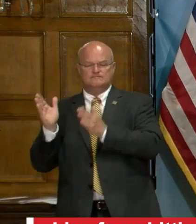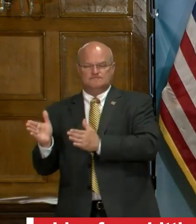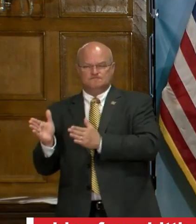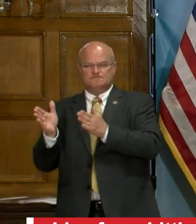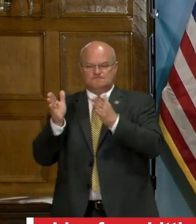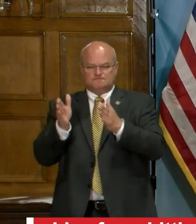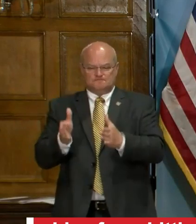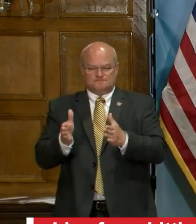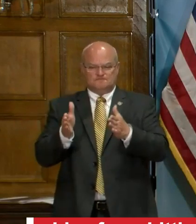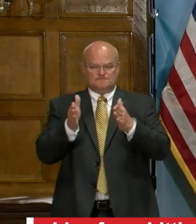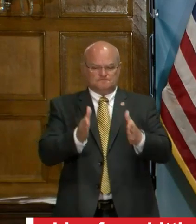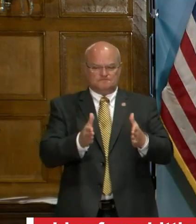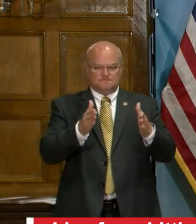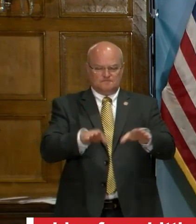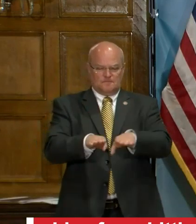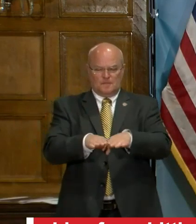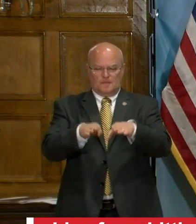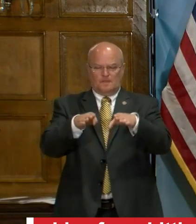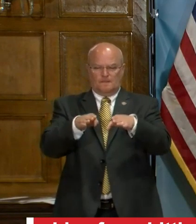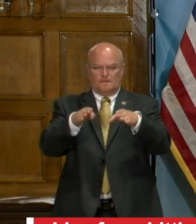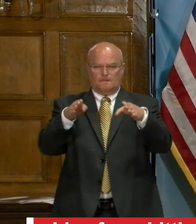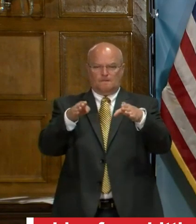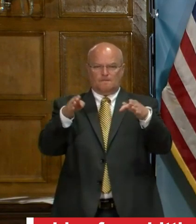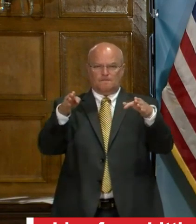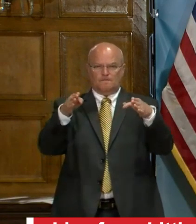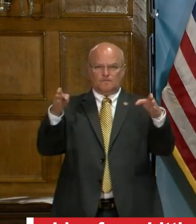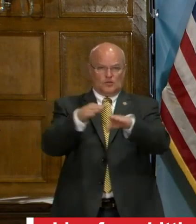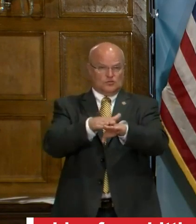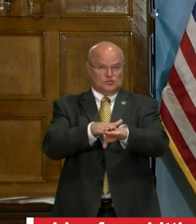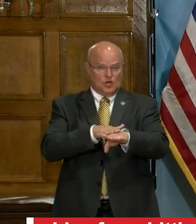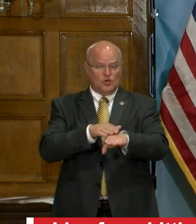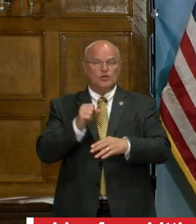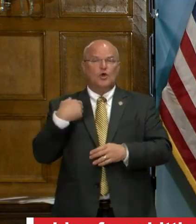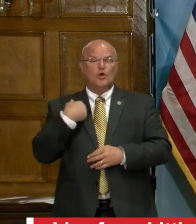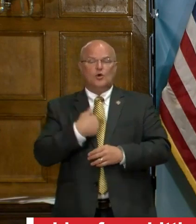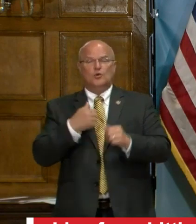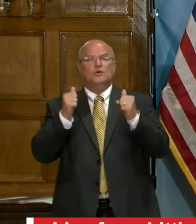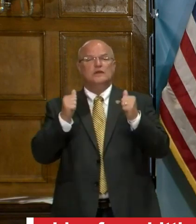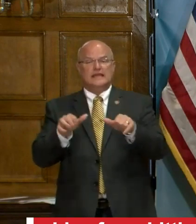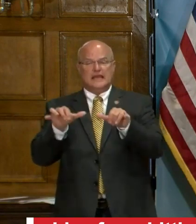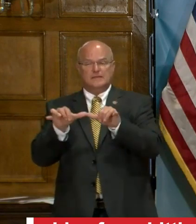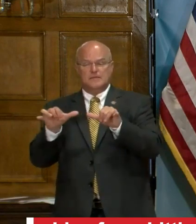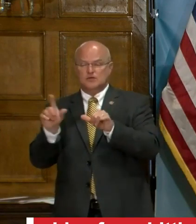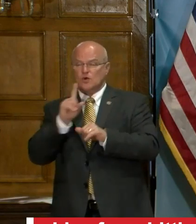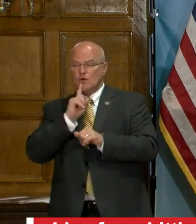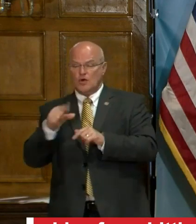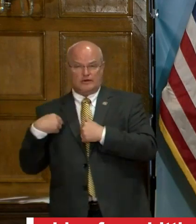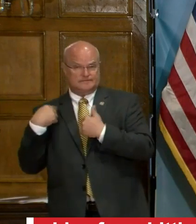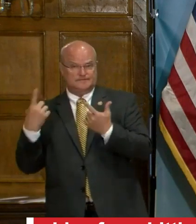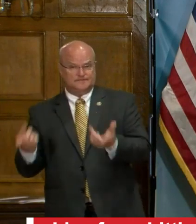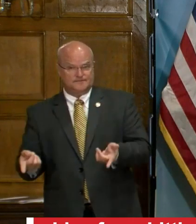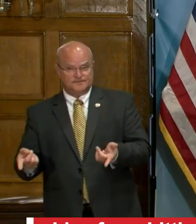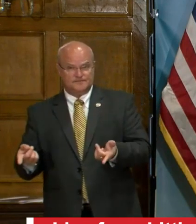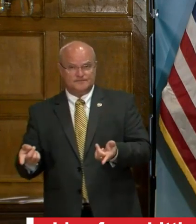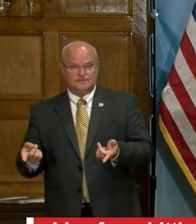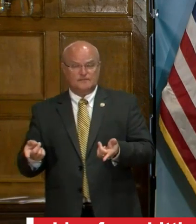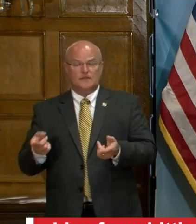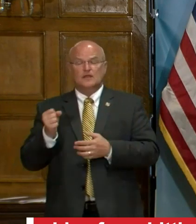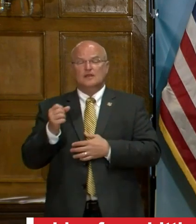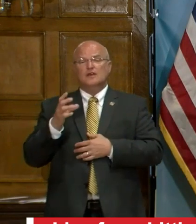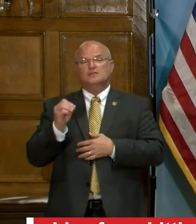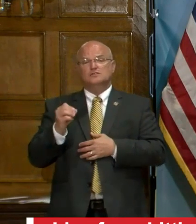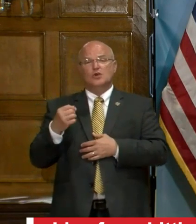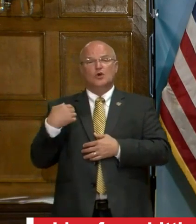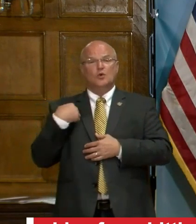about lifting those restrictions gradually so we can measure where we are. And